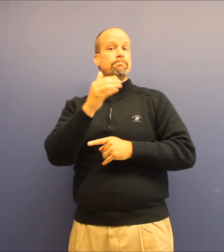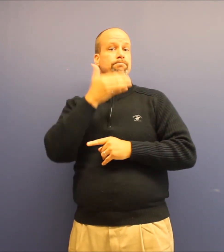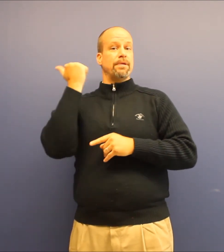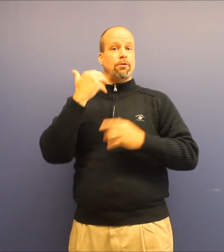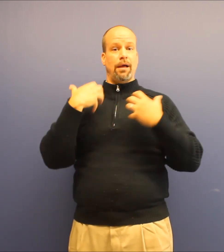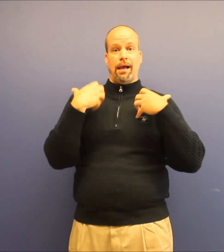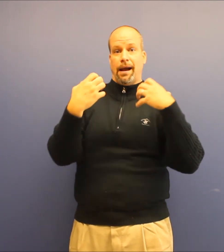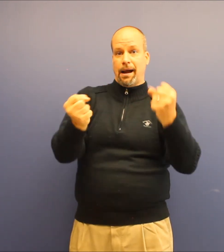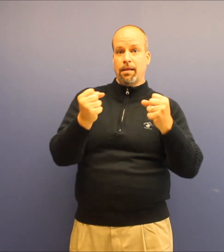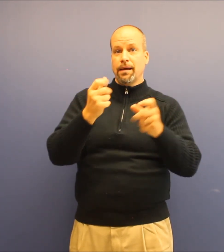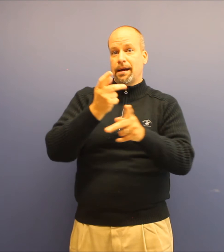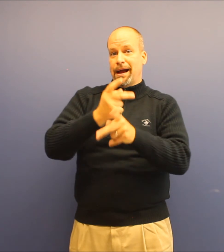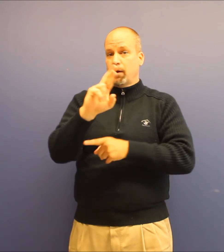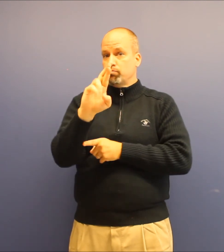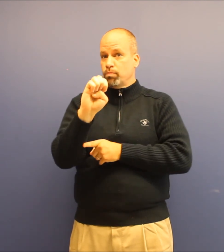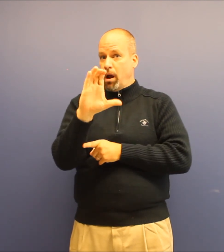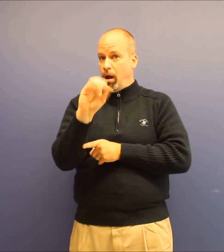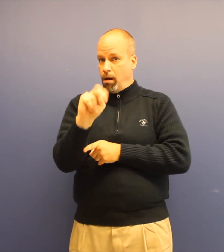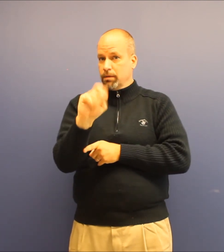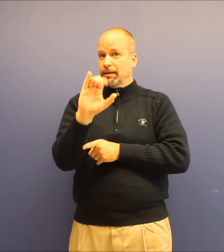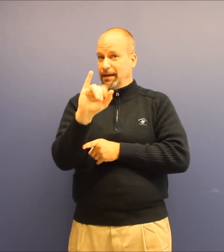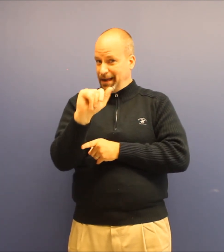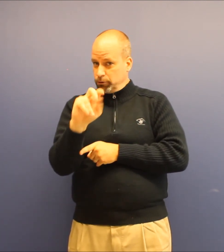Care Reconciliation Act.